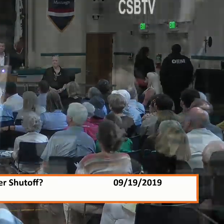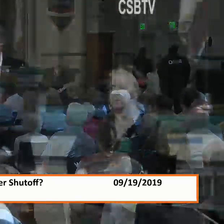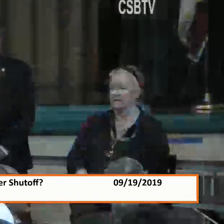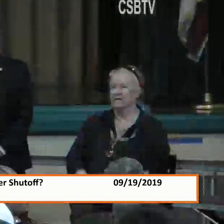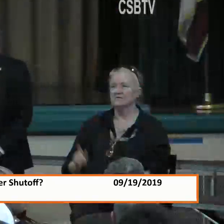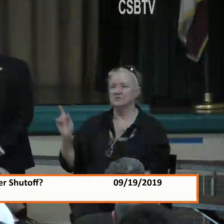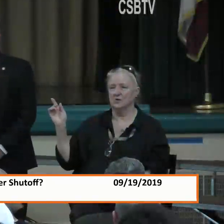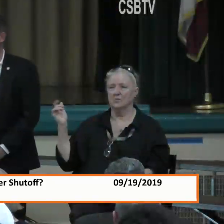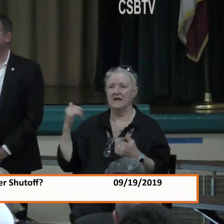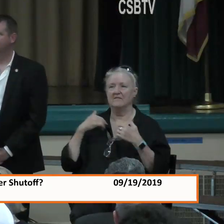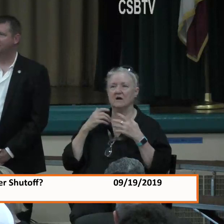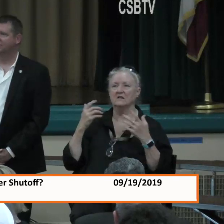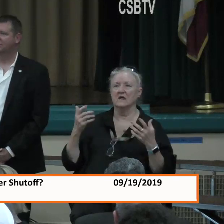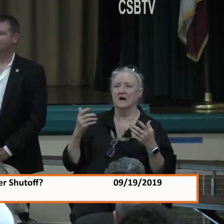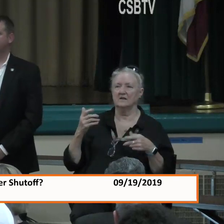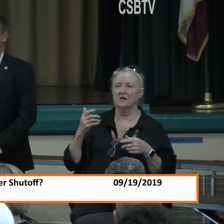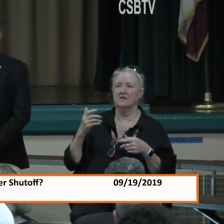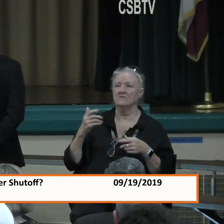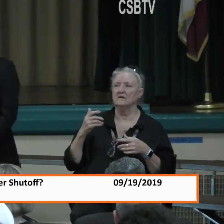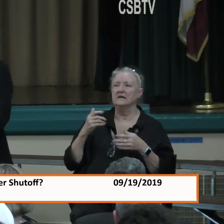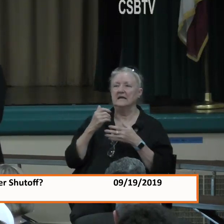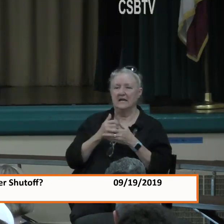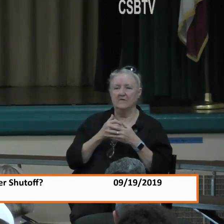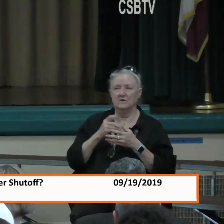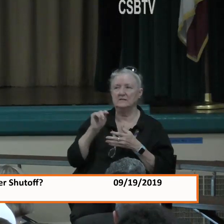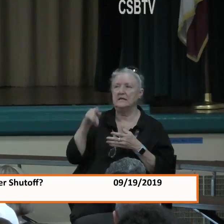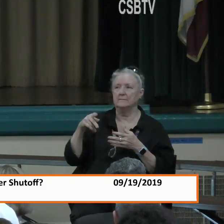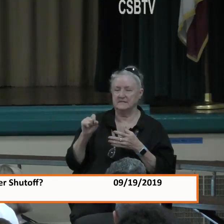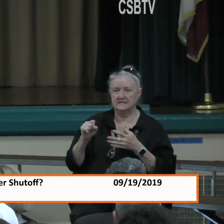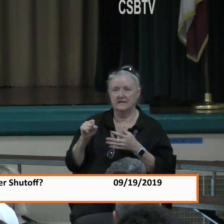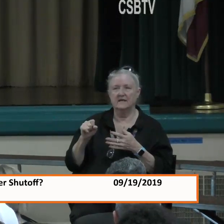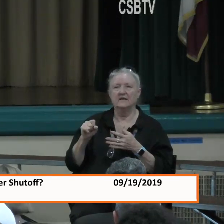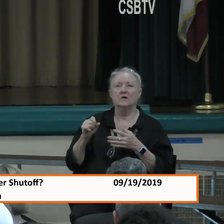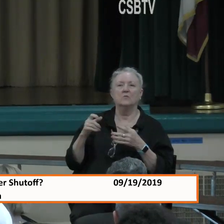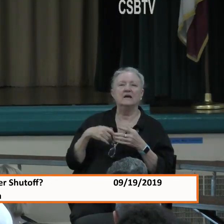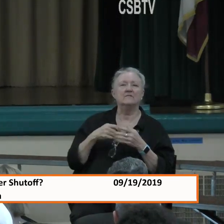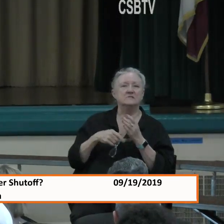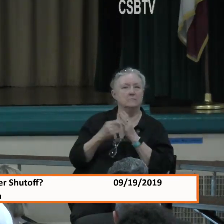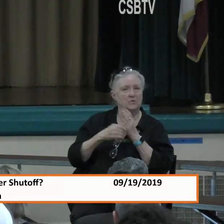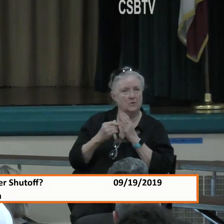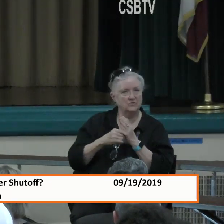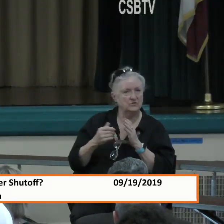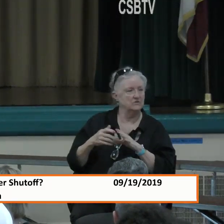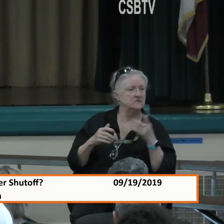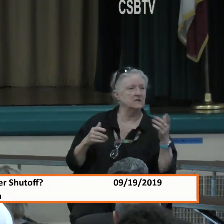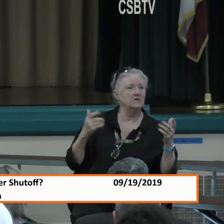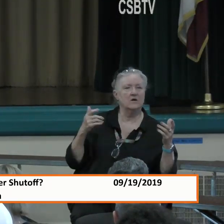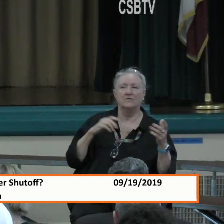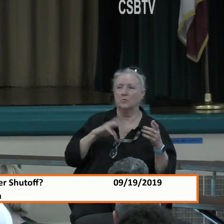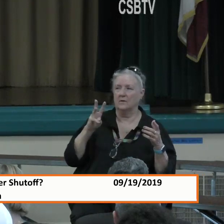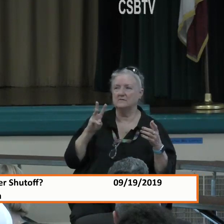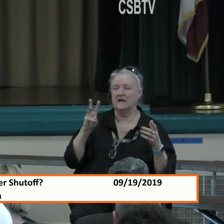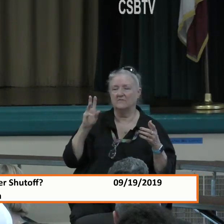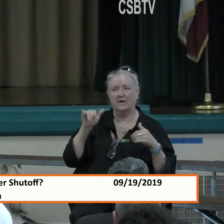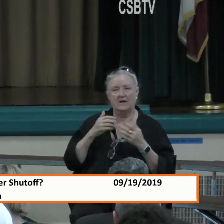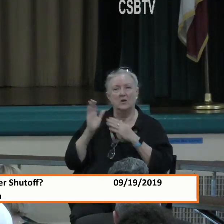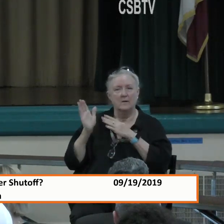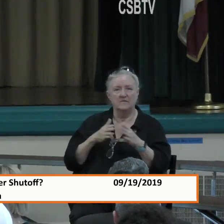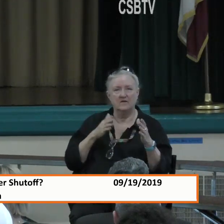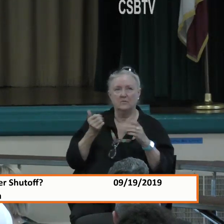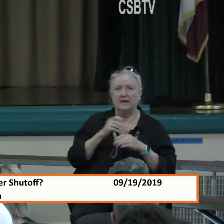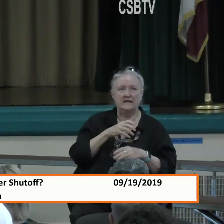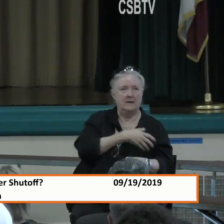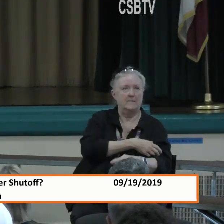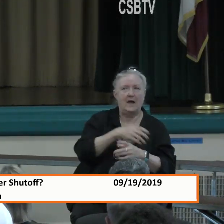So we have a lot of helpful tips. We have some brochures over here on our website on how to prepare for any power